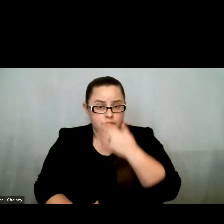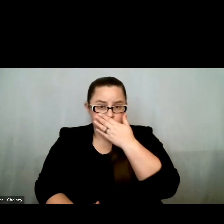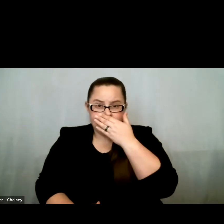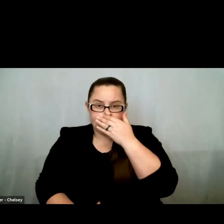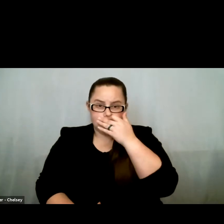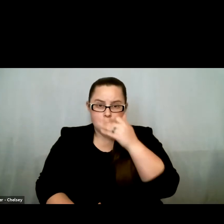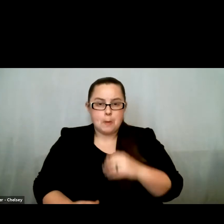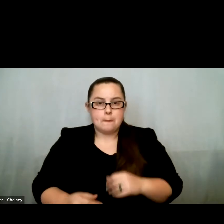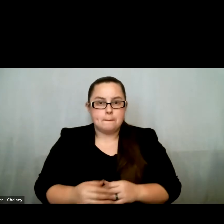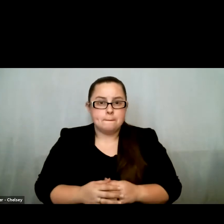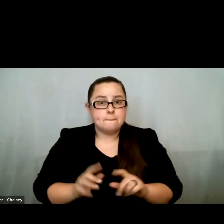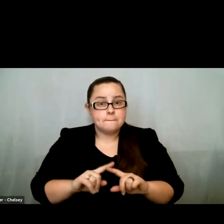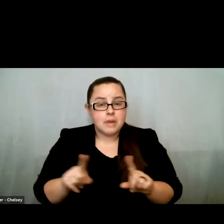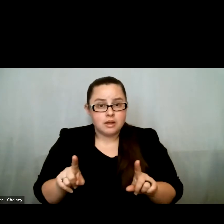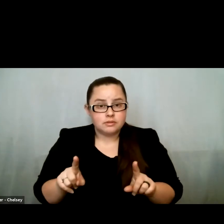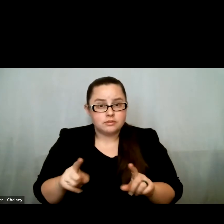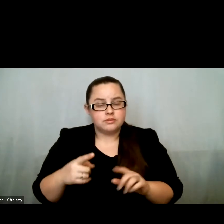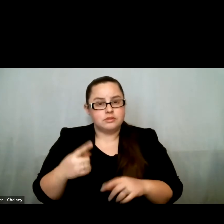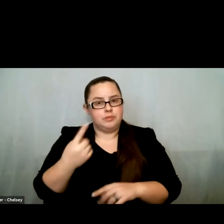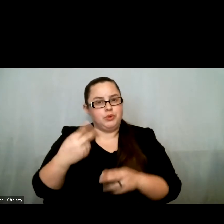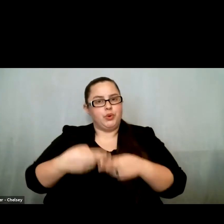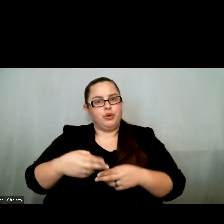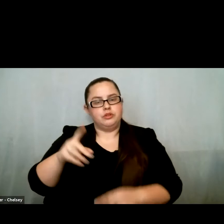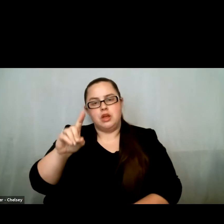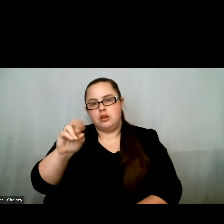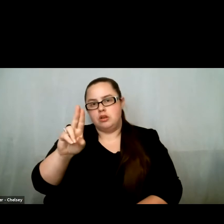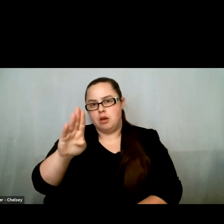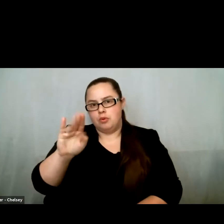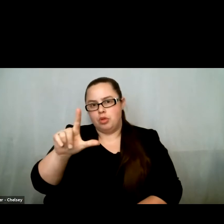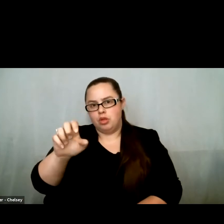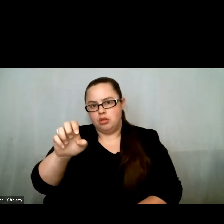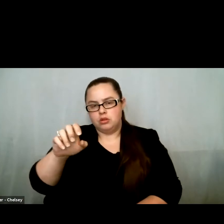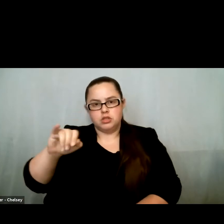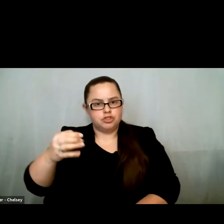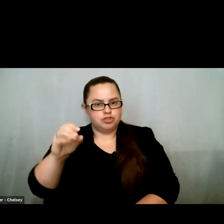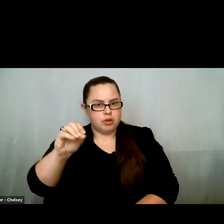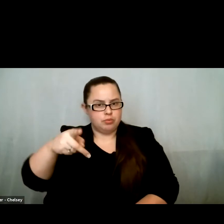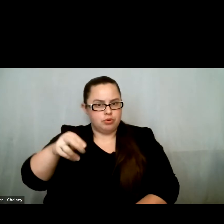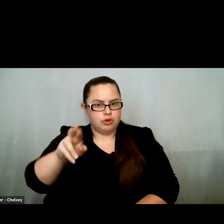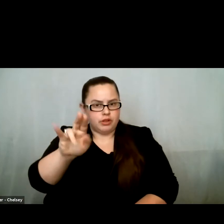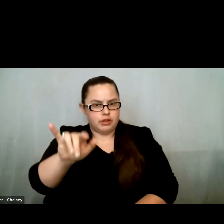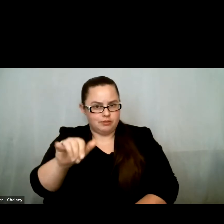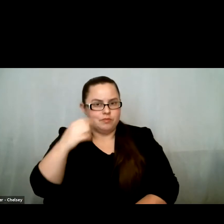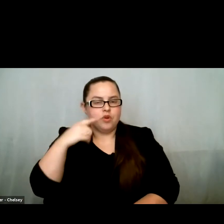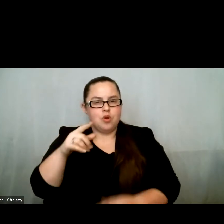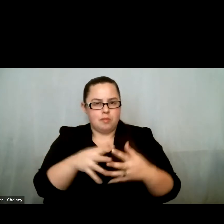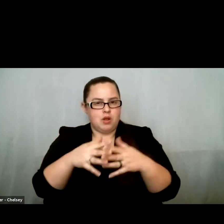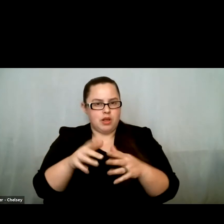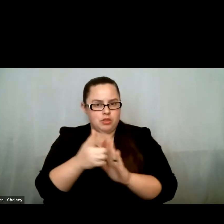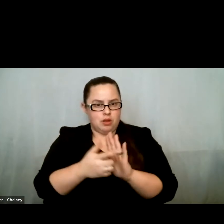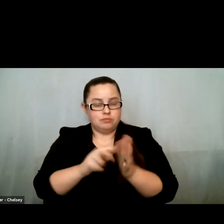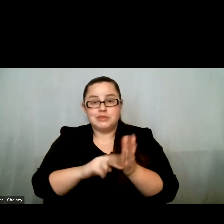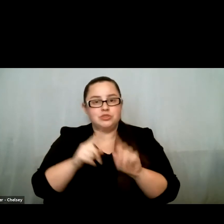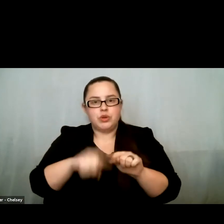there's something called double jeopardy in American law, meaning you cannot be tried twice for the same